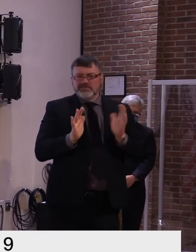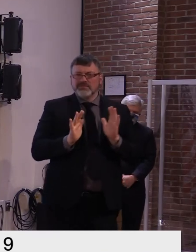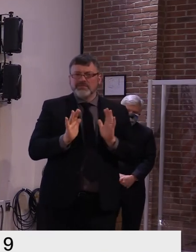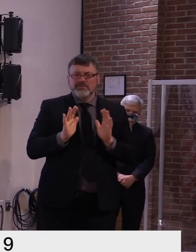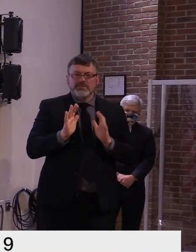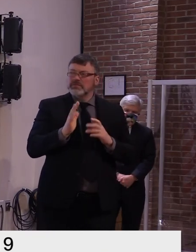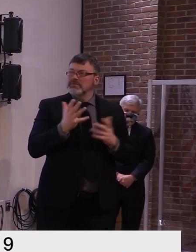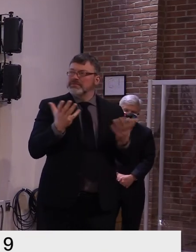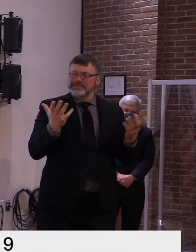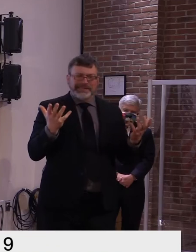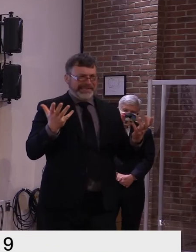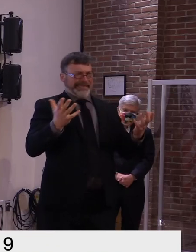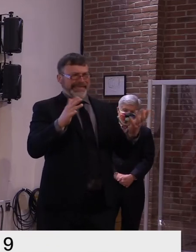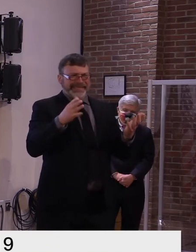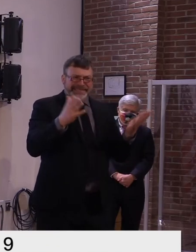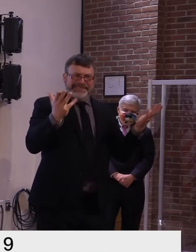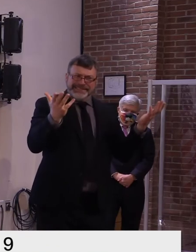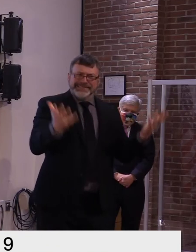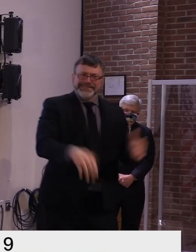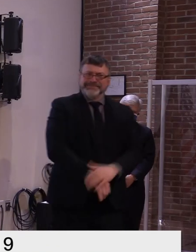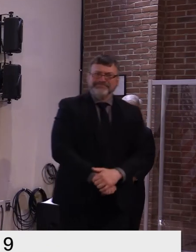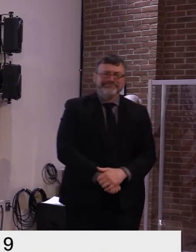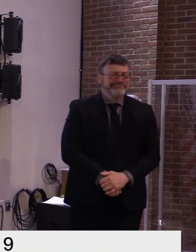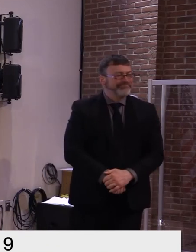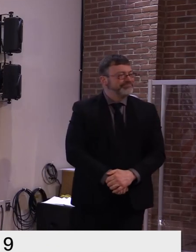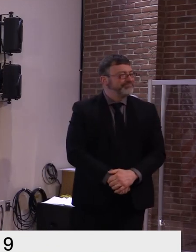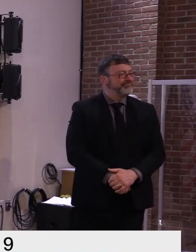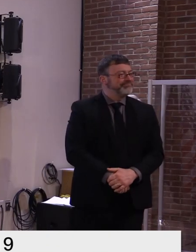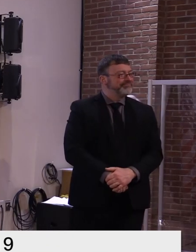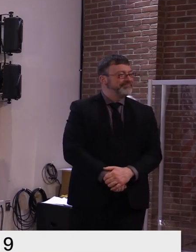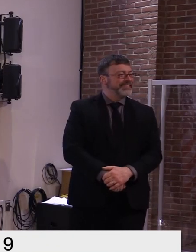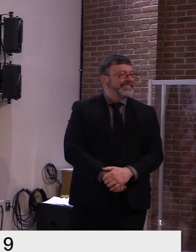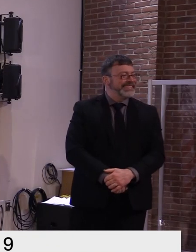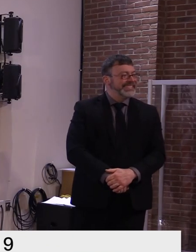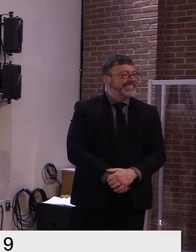All right, thank you. Tom, the Vermont Standard.